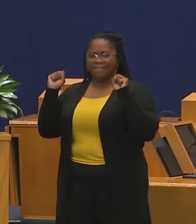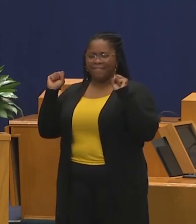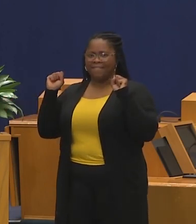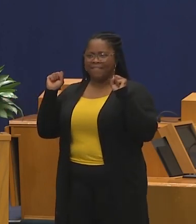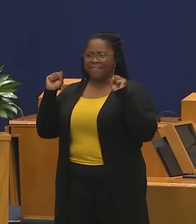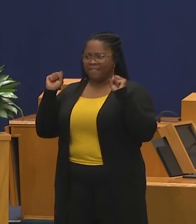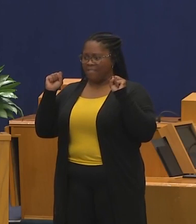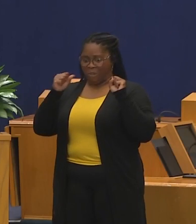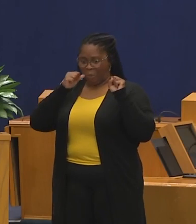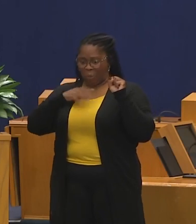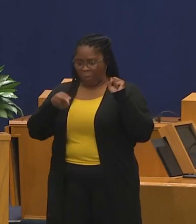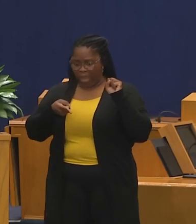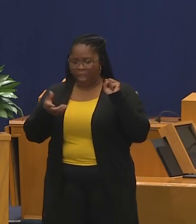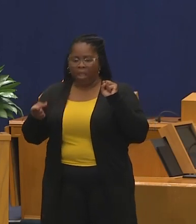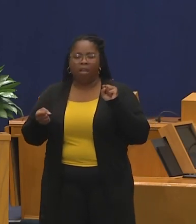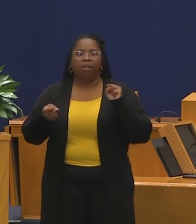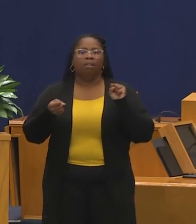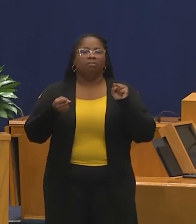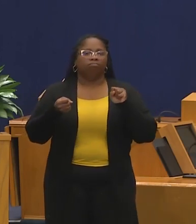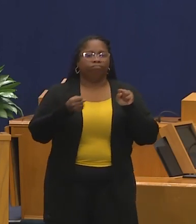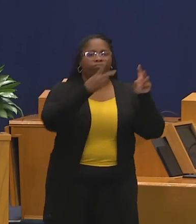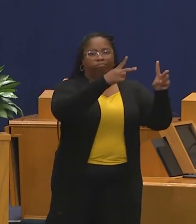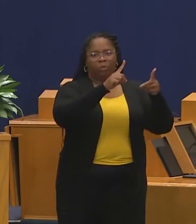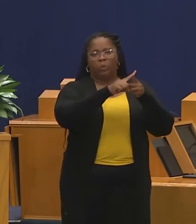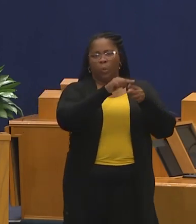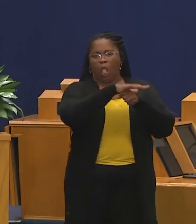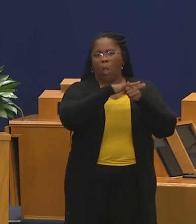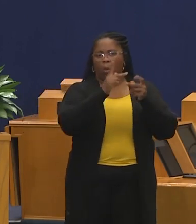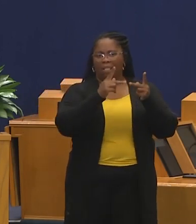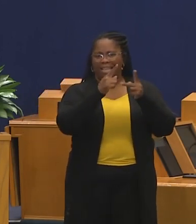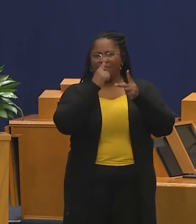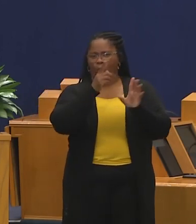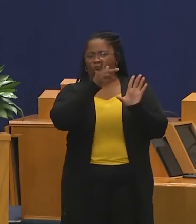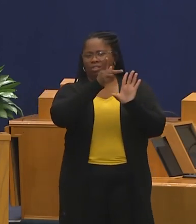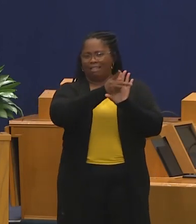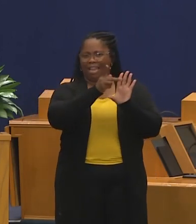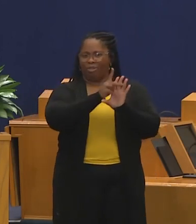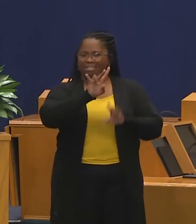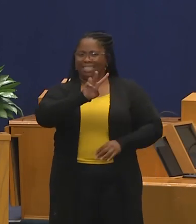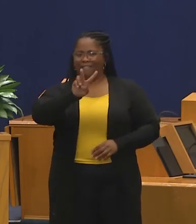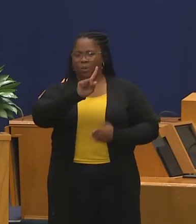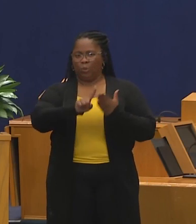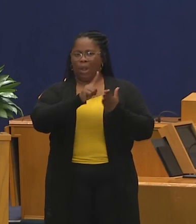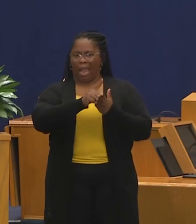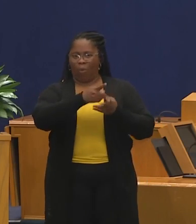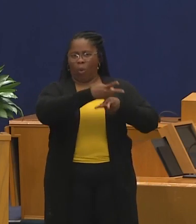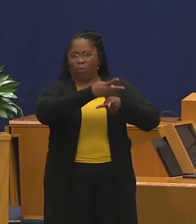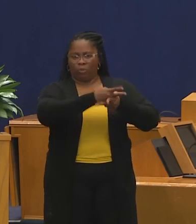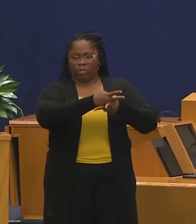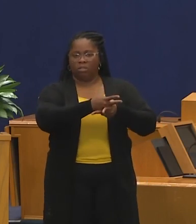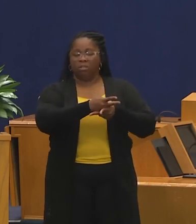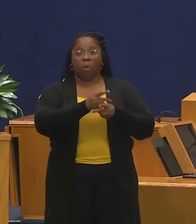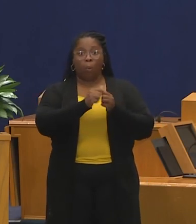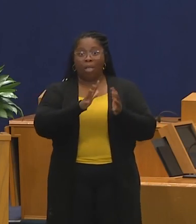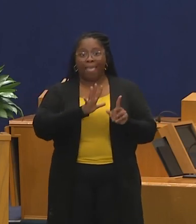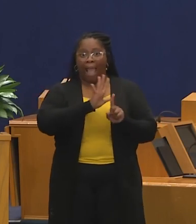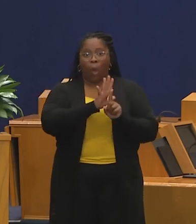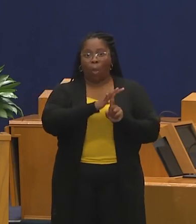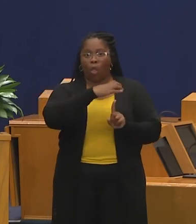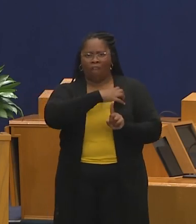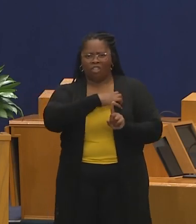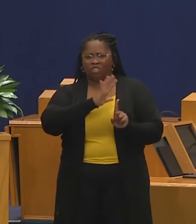they transferred her to a local place for psychiatric observation, 72-hour hold. But if it were not for the keen observations and